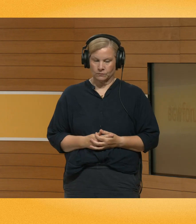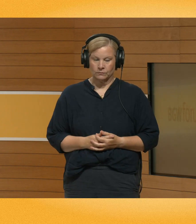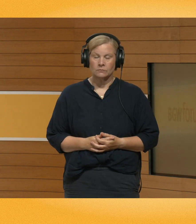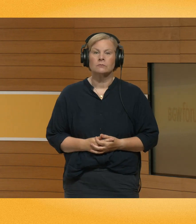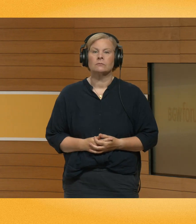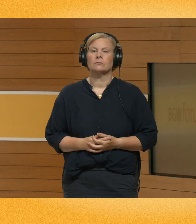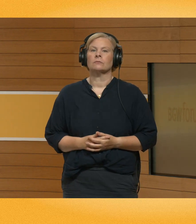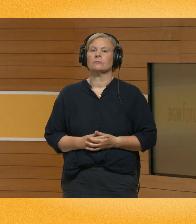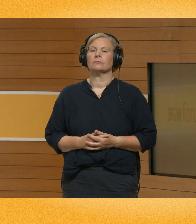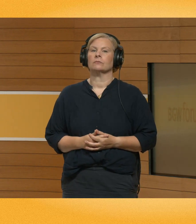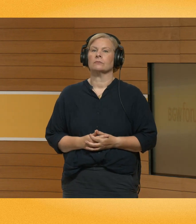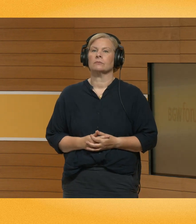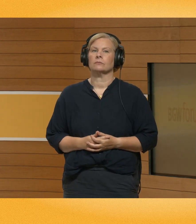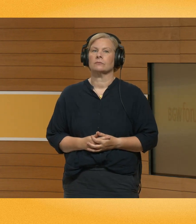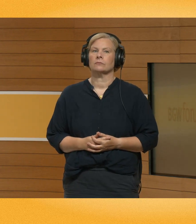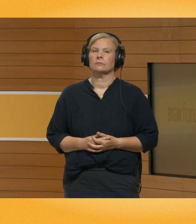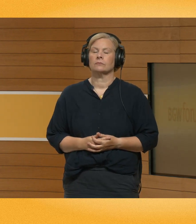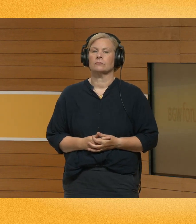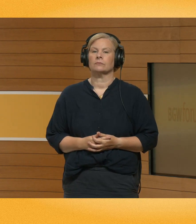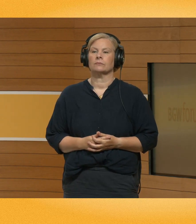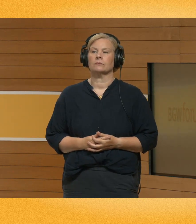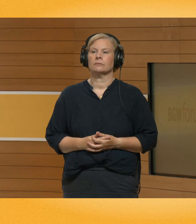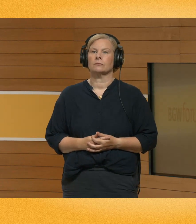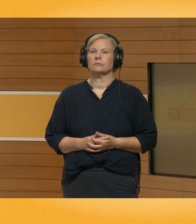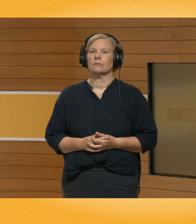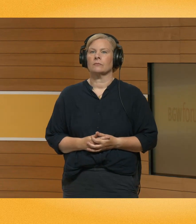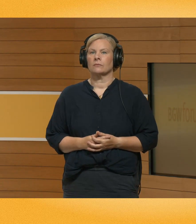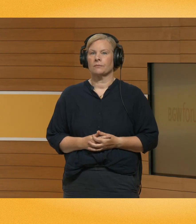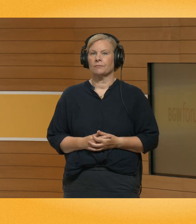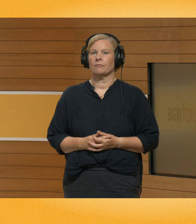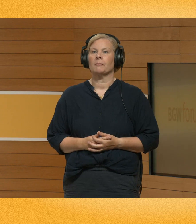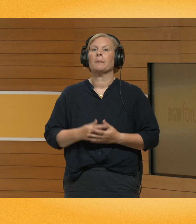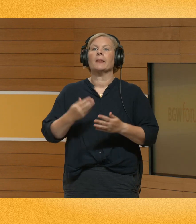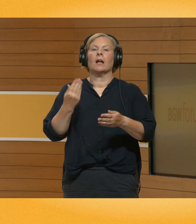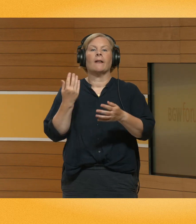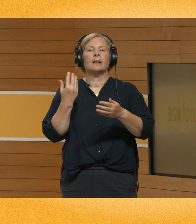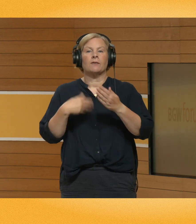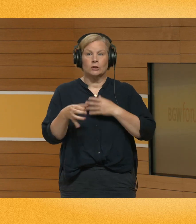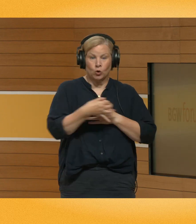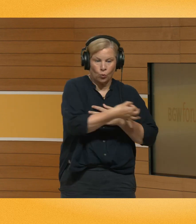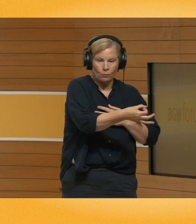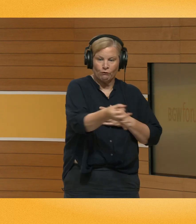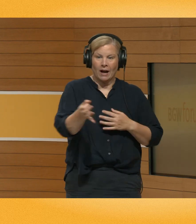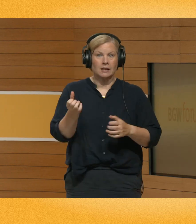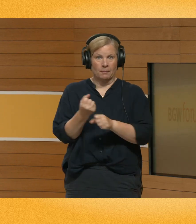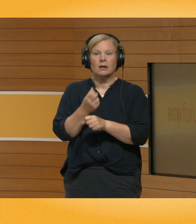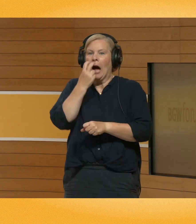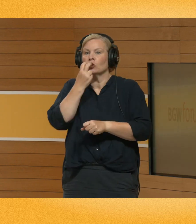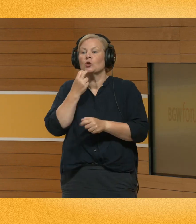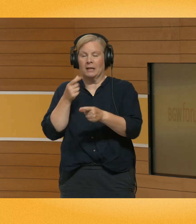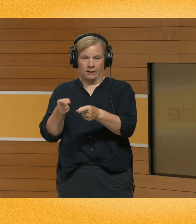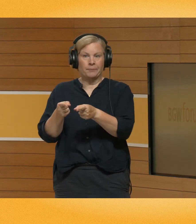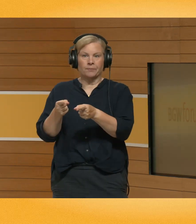and they all said they were leaving. None of them were staying, but we have actually sort of actively tried to get